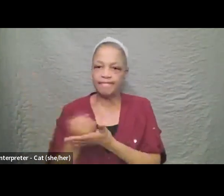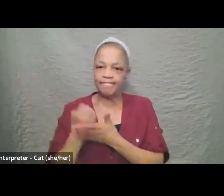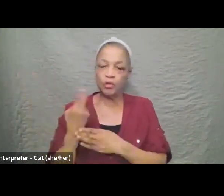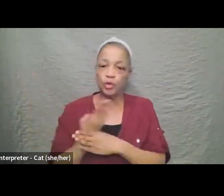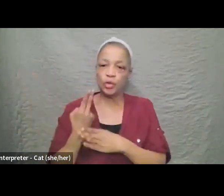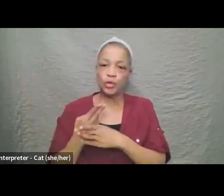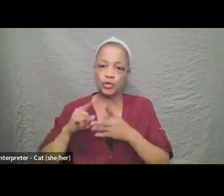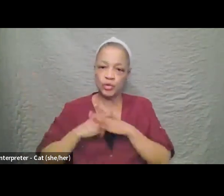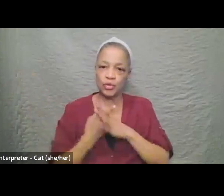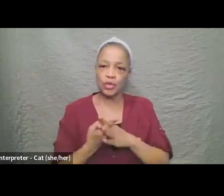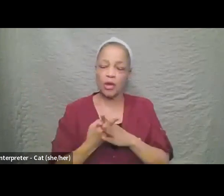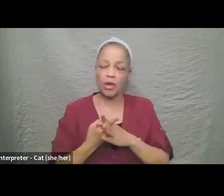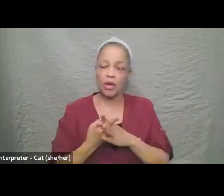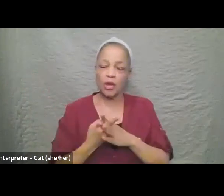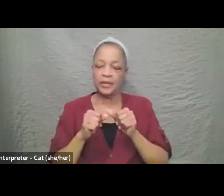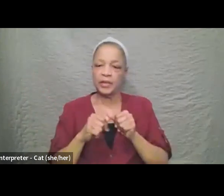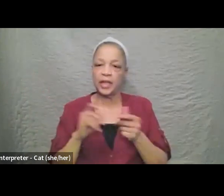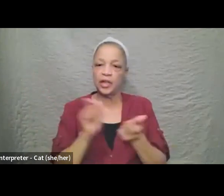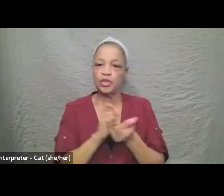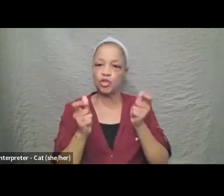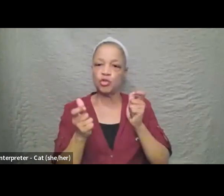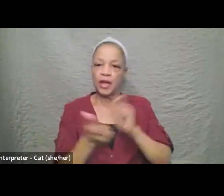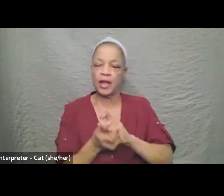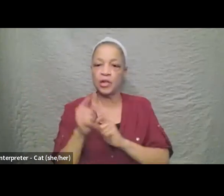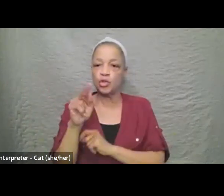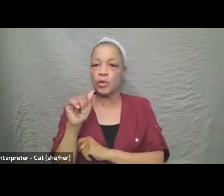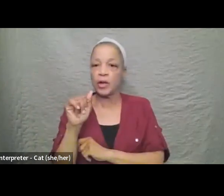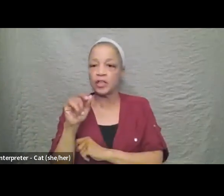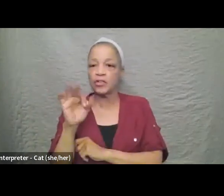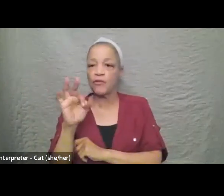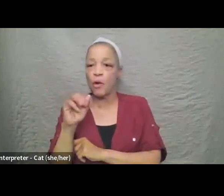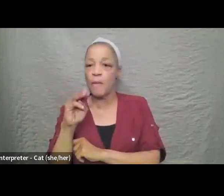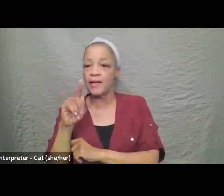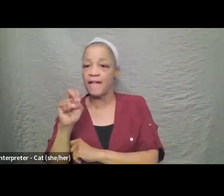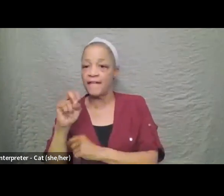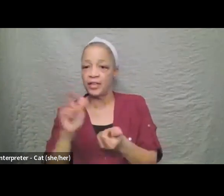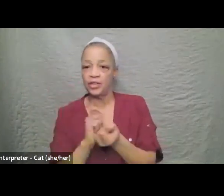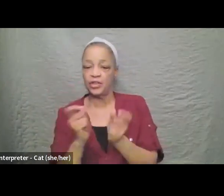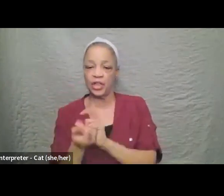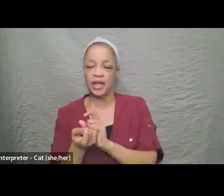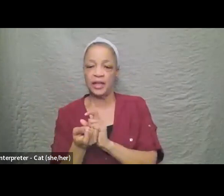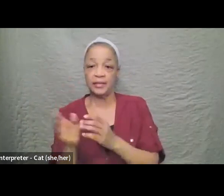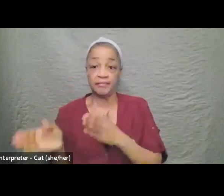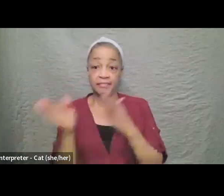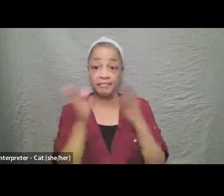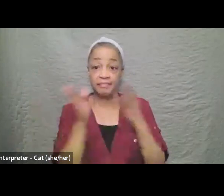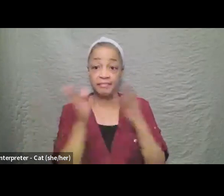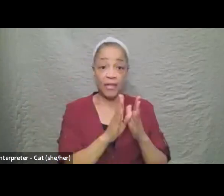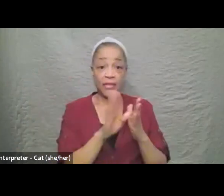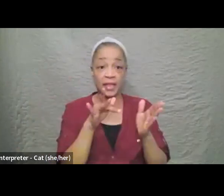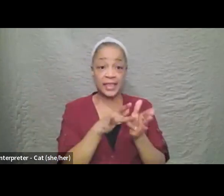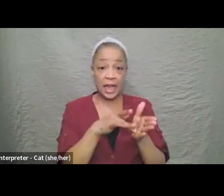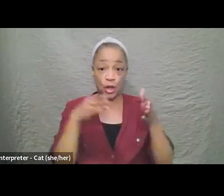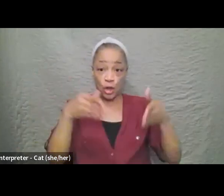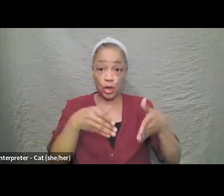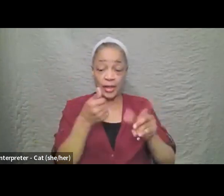maintain transformative change. Furthermore, the center must actively listen to